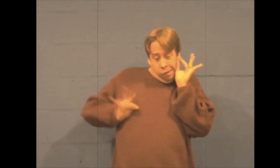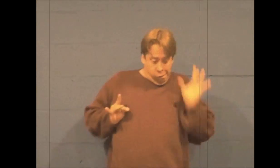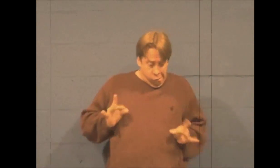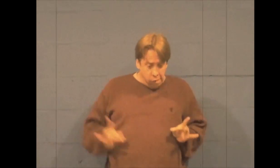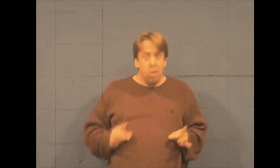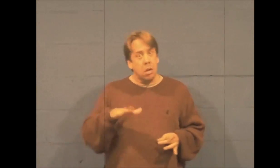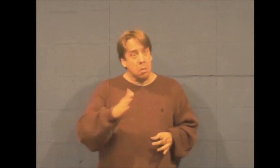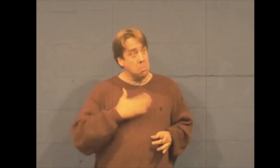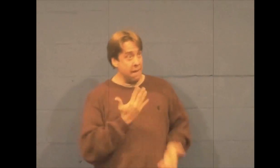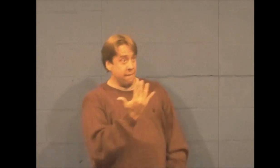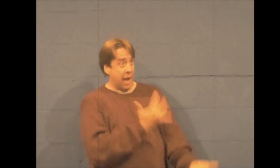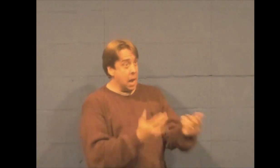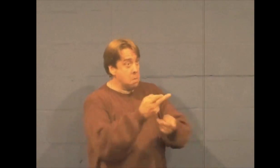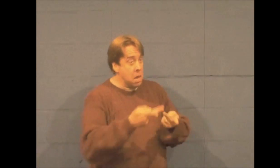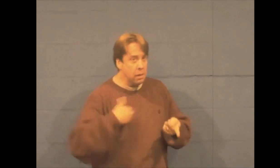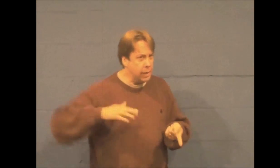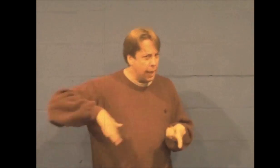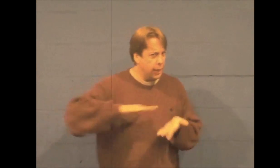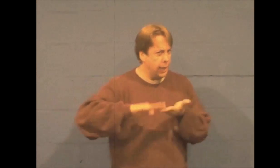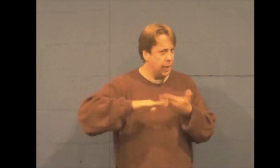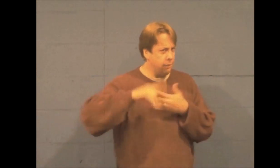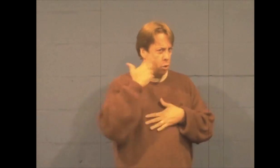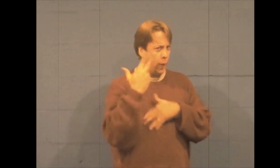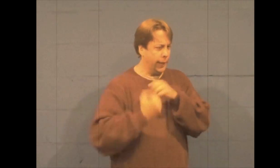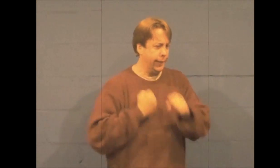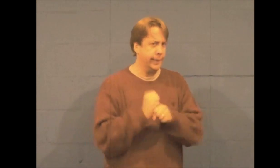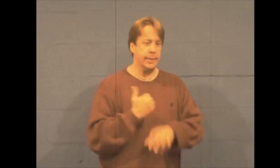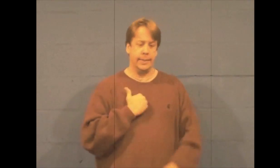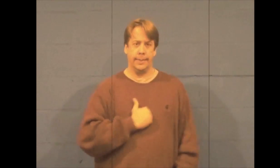I noticed he had a whole bunch of black soot on him because I didn't clean my chimney